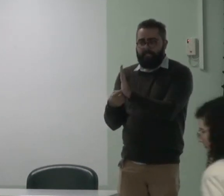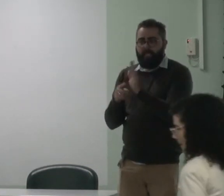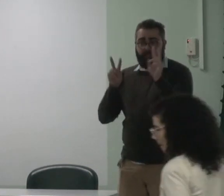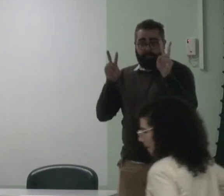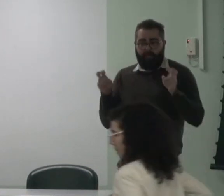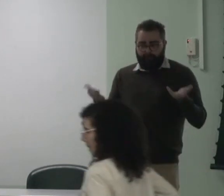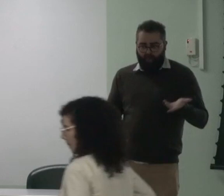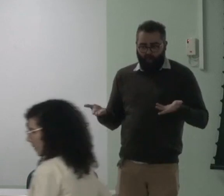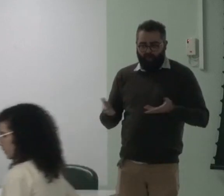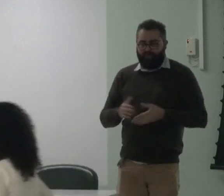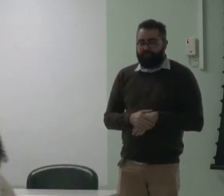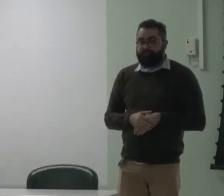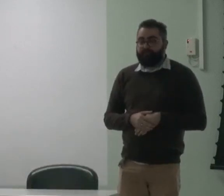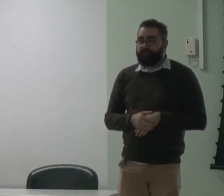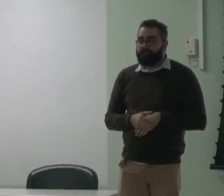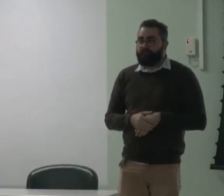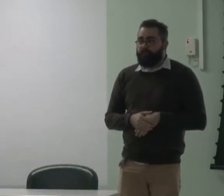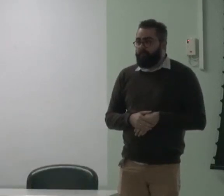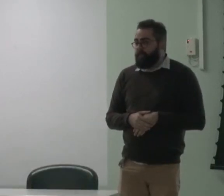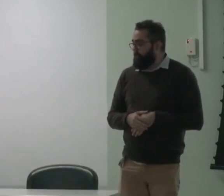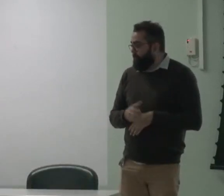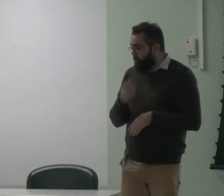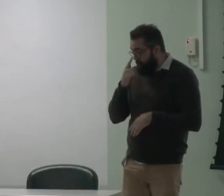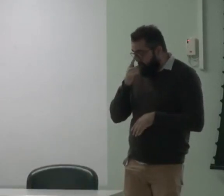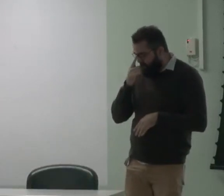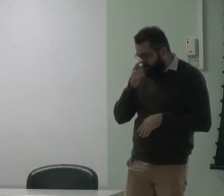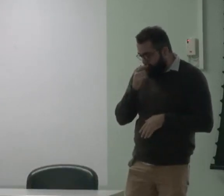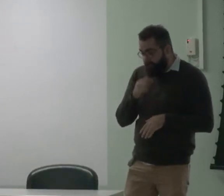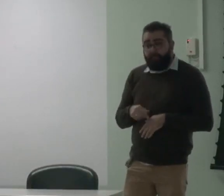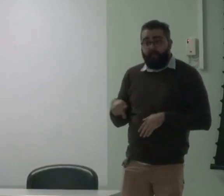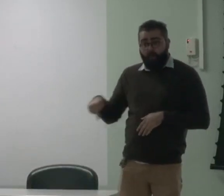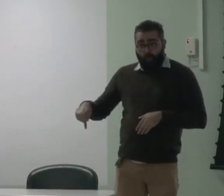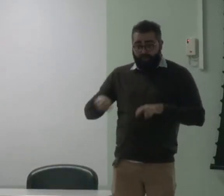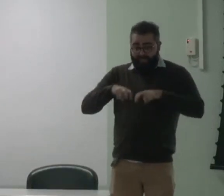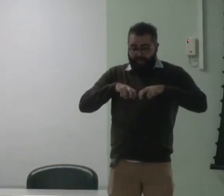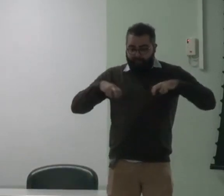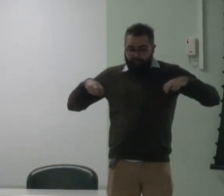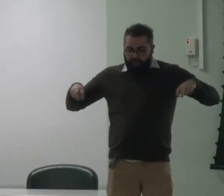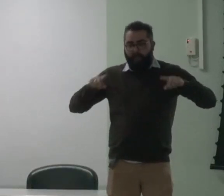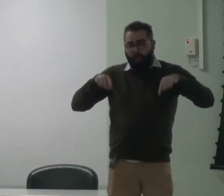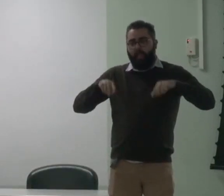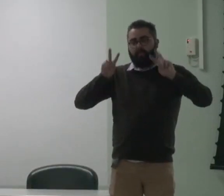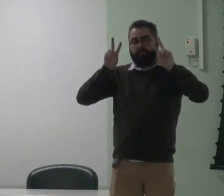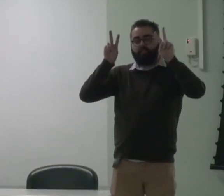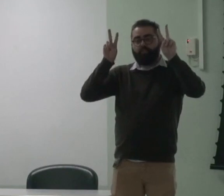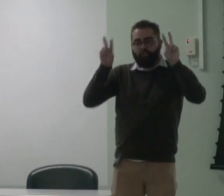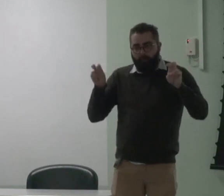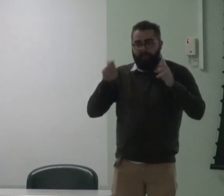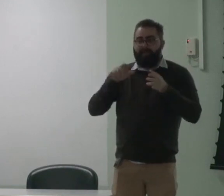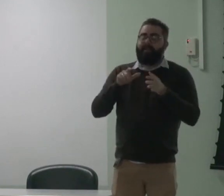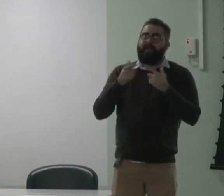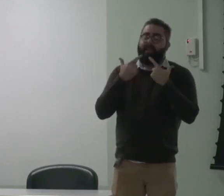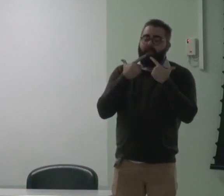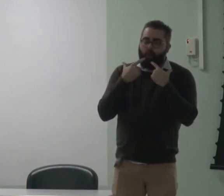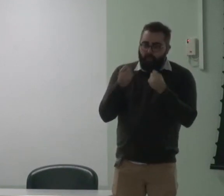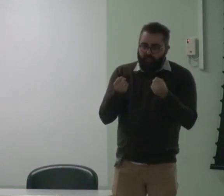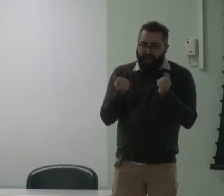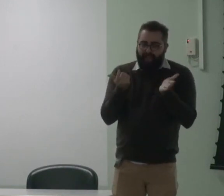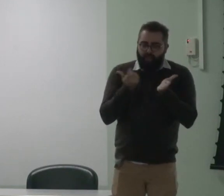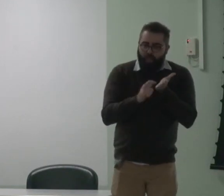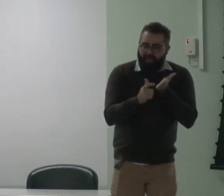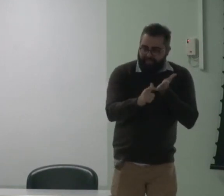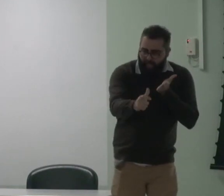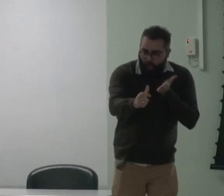So, as this roundtable is about linguistically annotated resources, I will